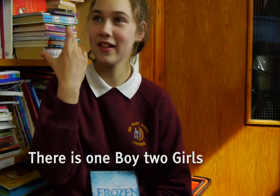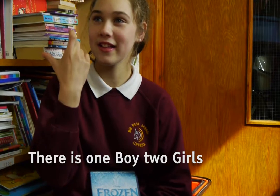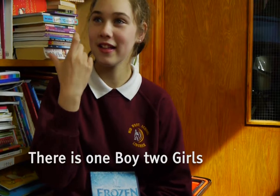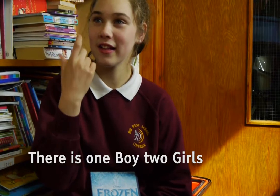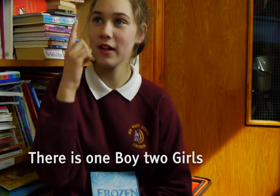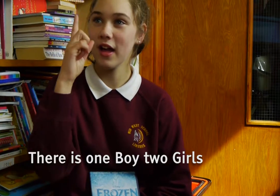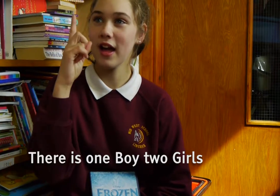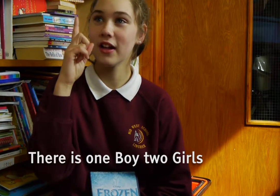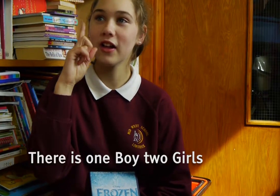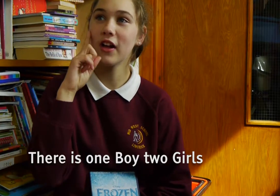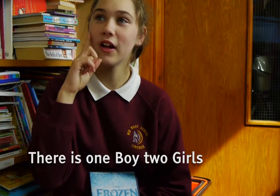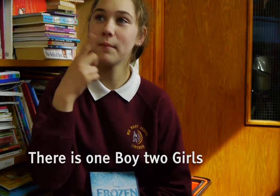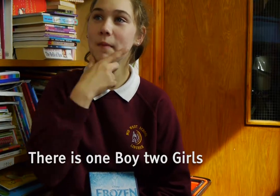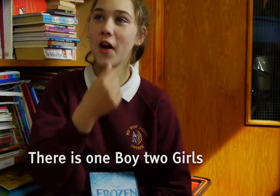There is one boy,